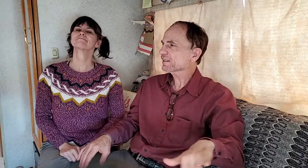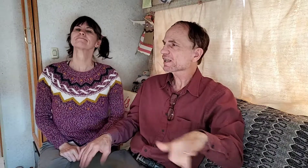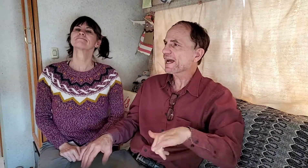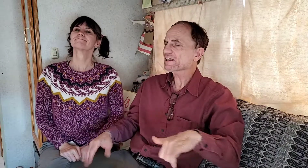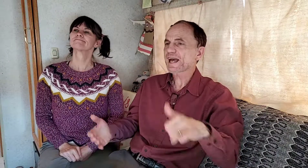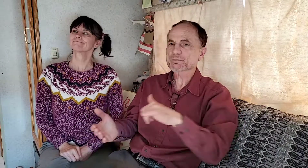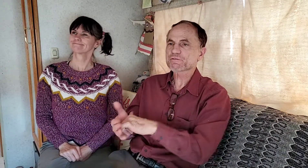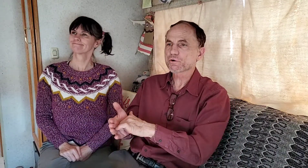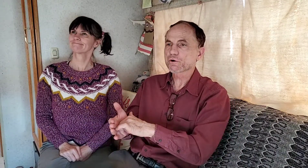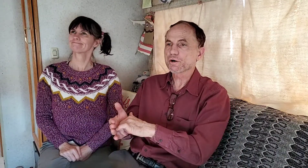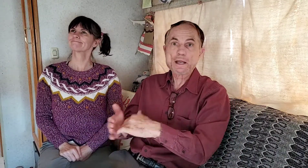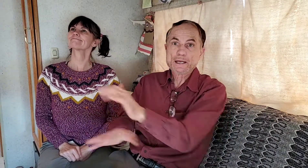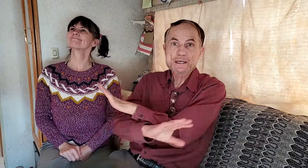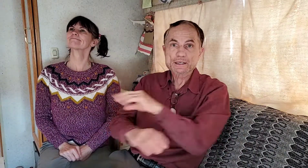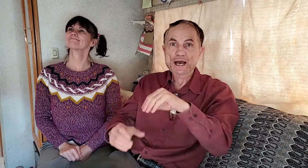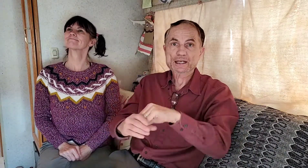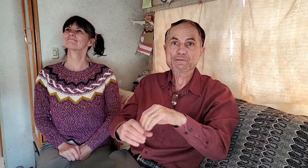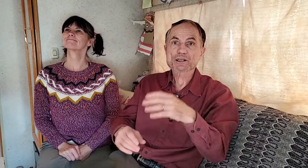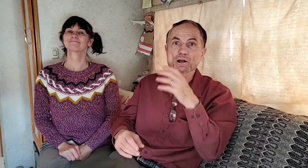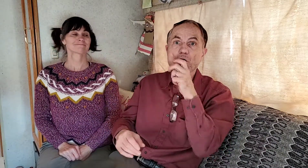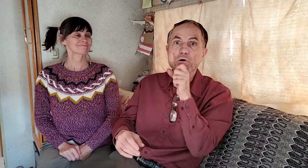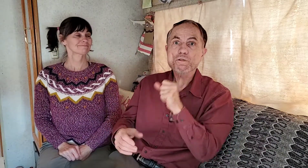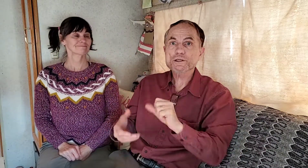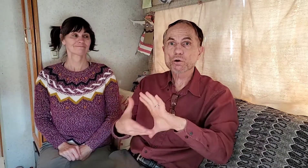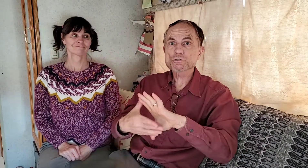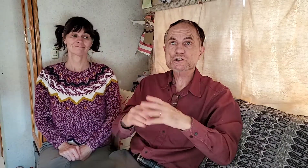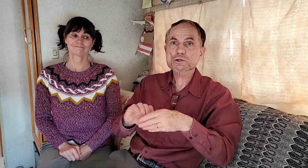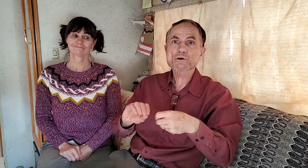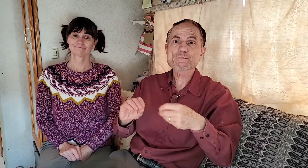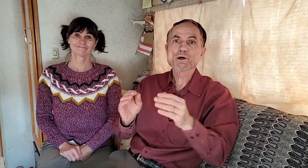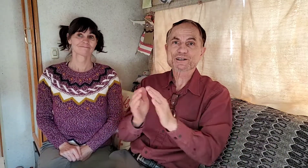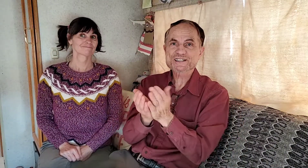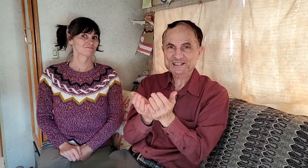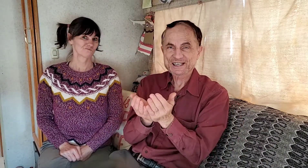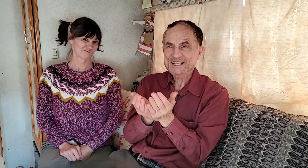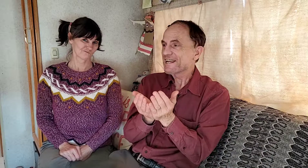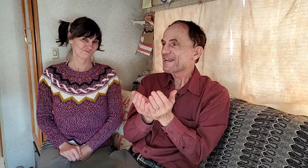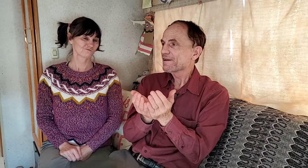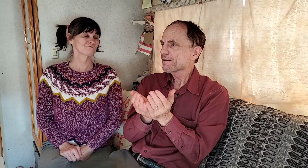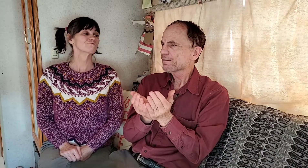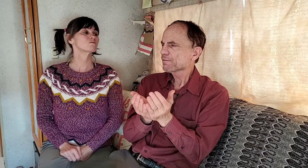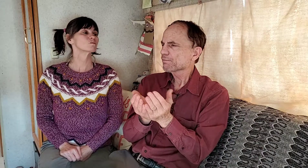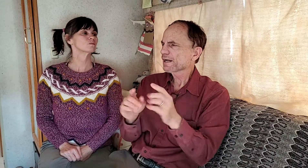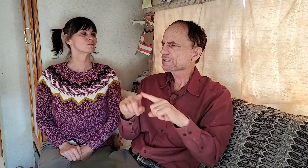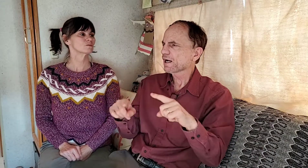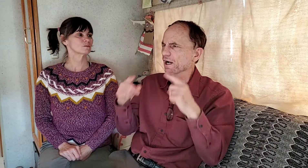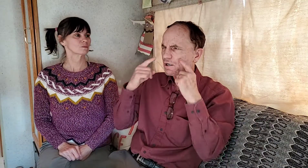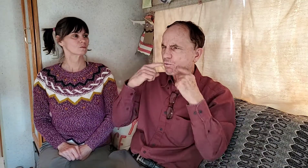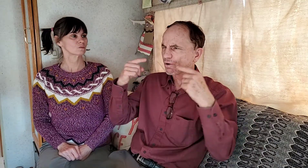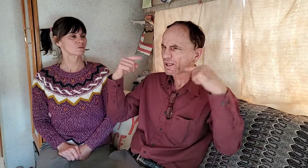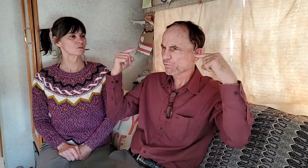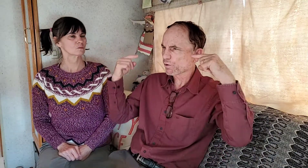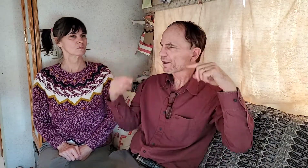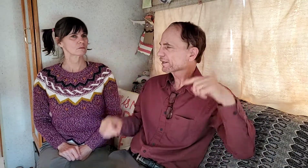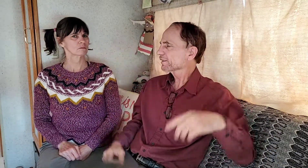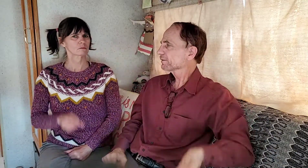like that before. Not even in all the old storybooks. But will it work?